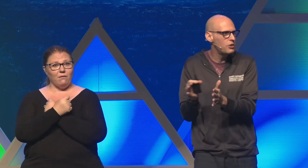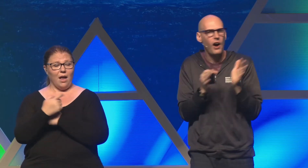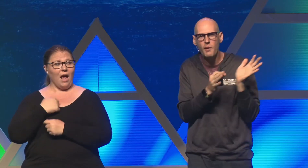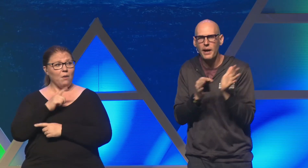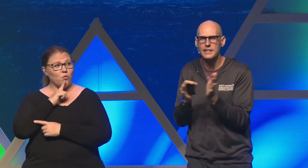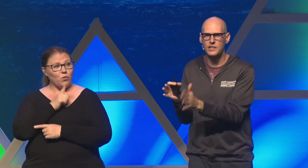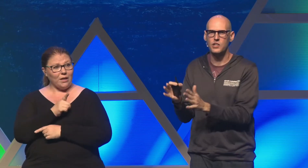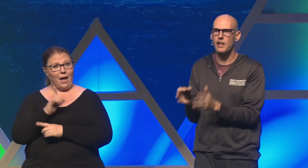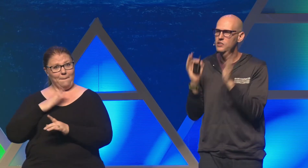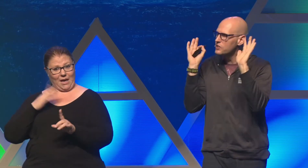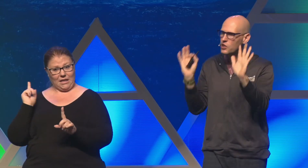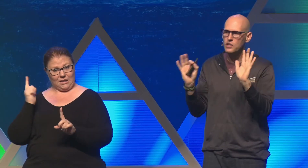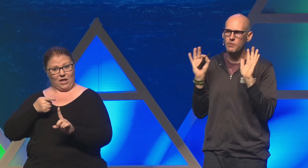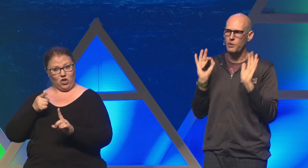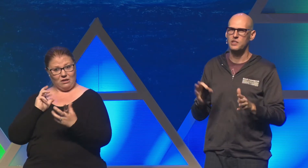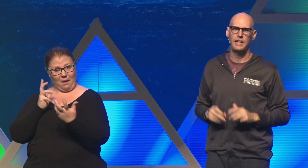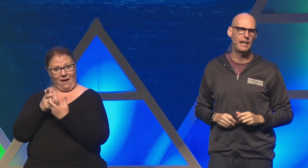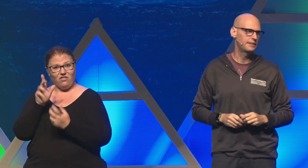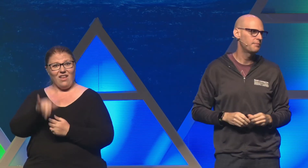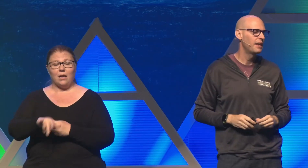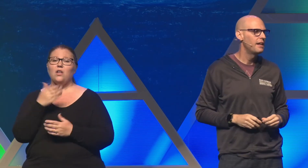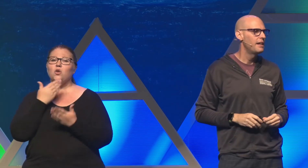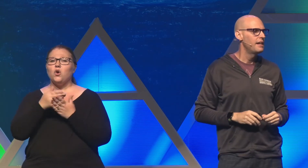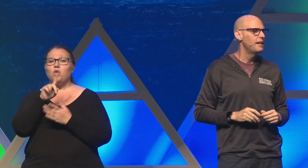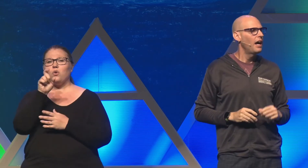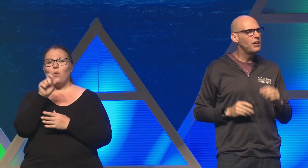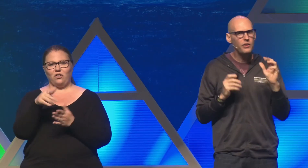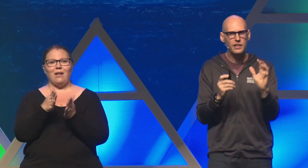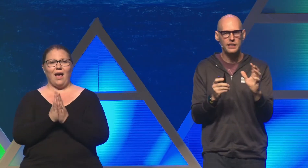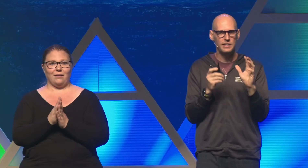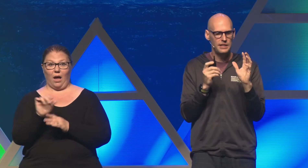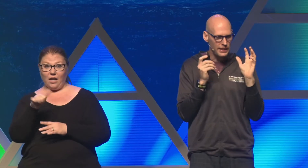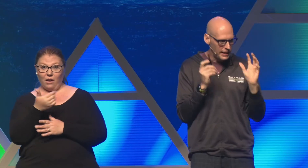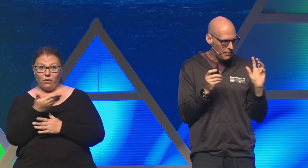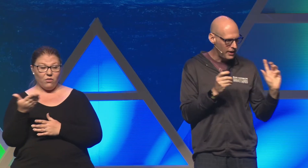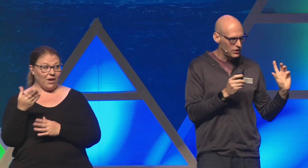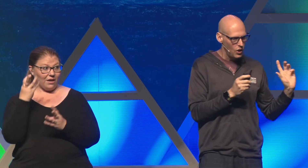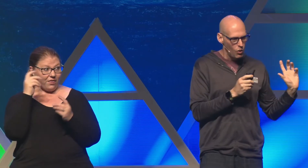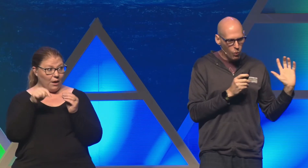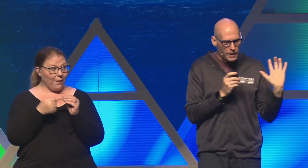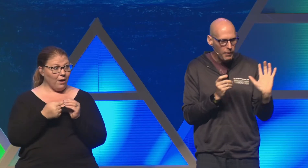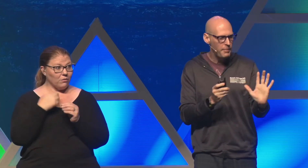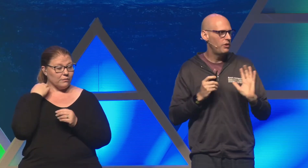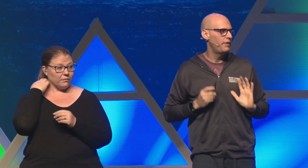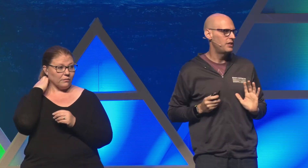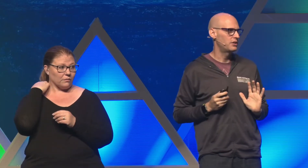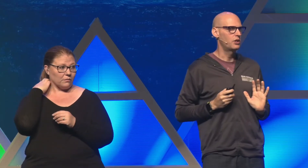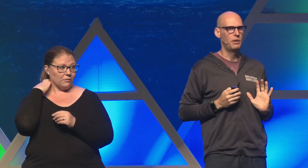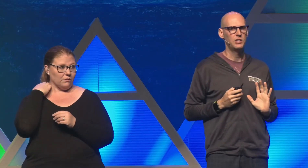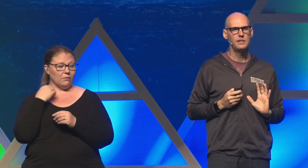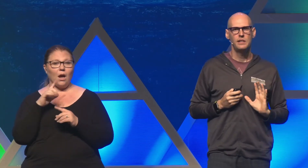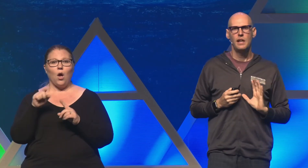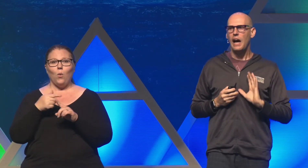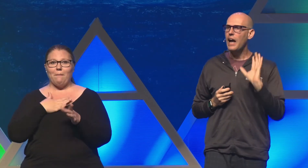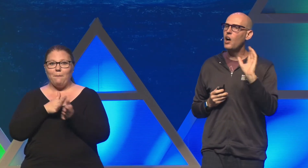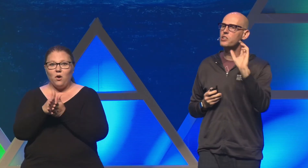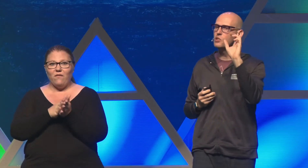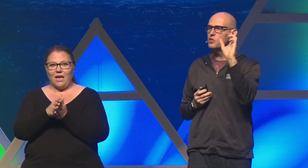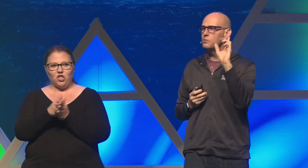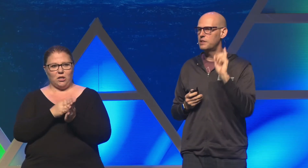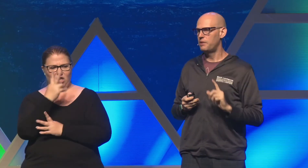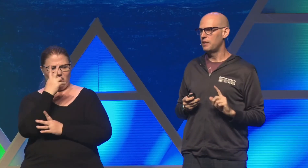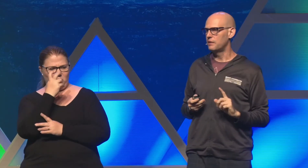really, are my intentions? It's such a good question to ask. Another thing to think about is, when my motivations are questioned, I